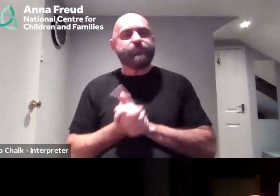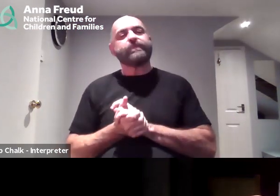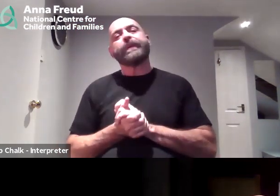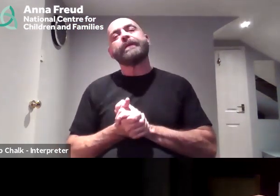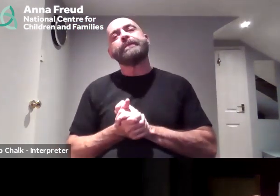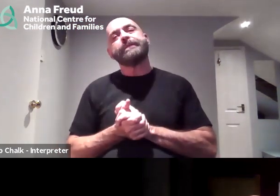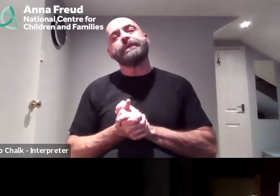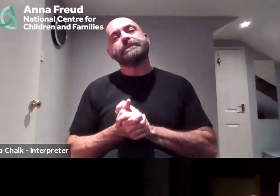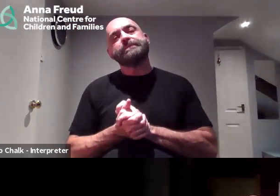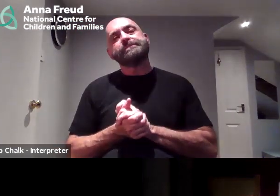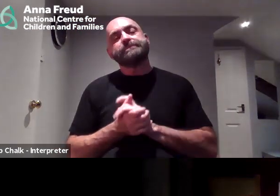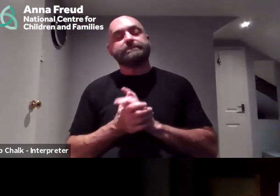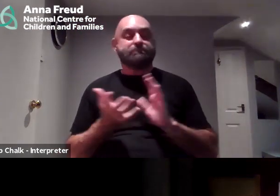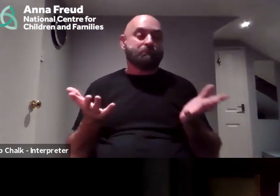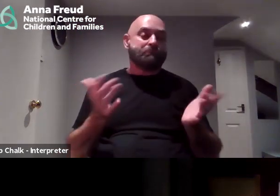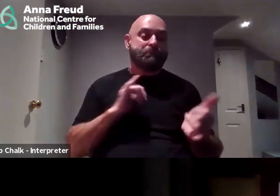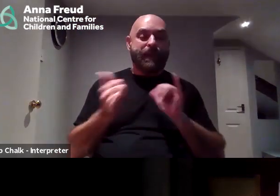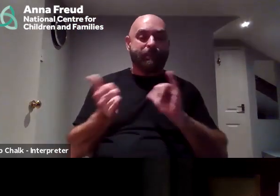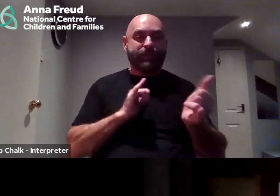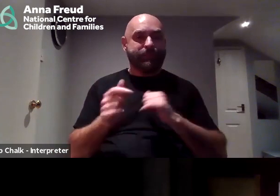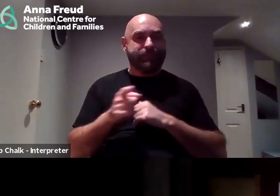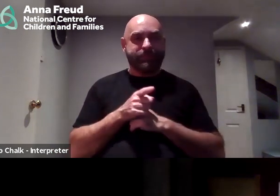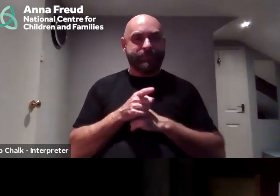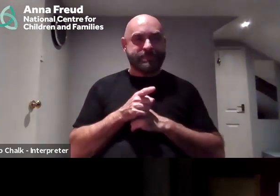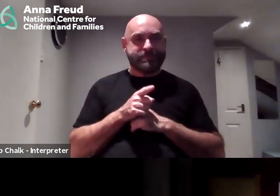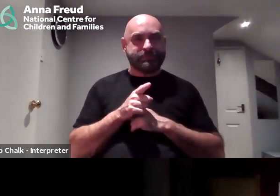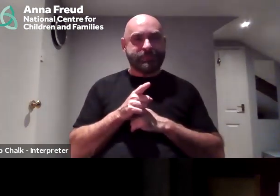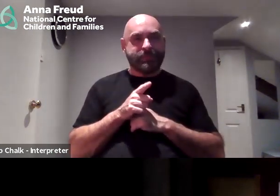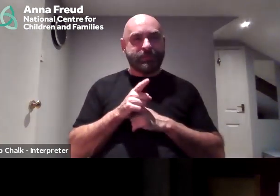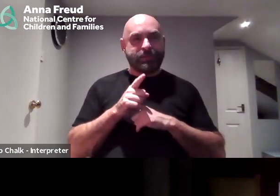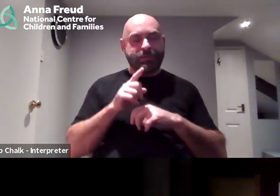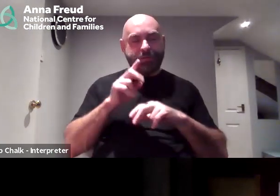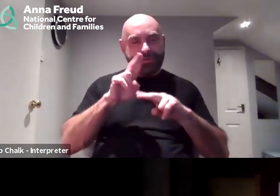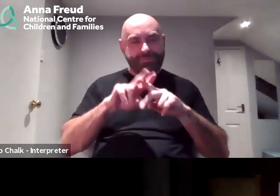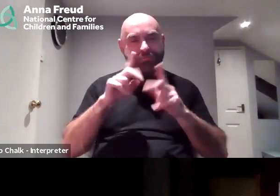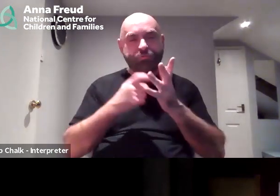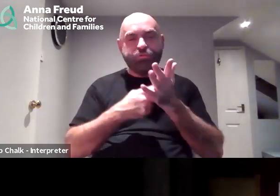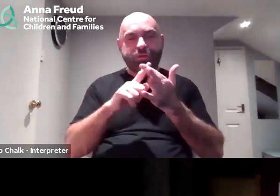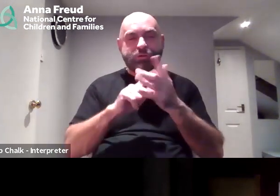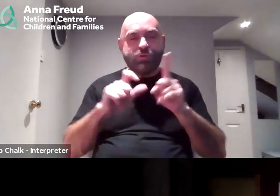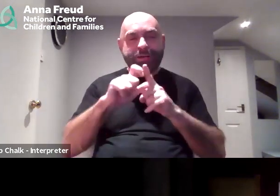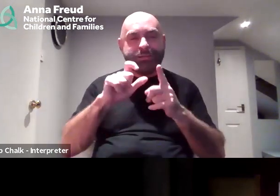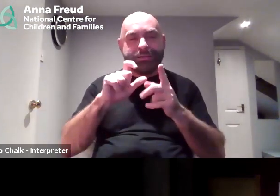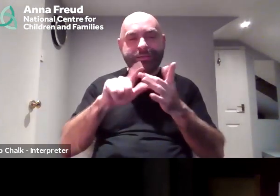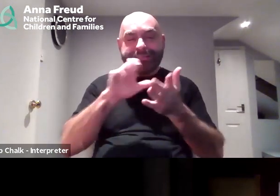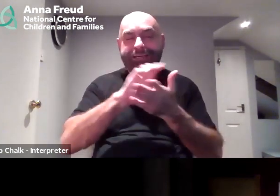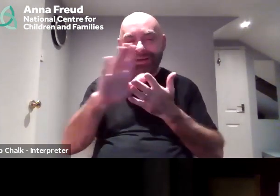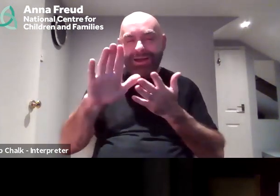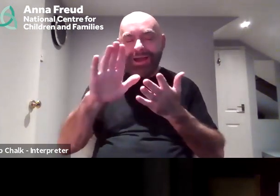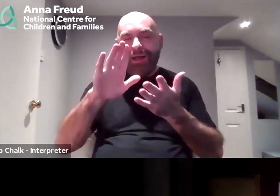Well, maybe, but I don't think you're giving Friedrich Hayek his due.